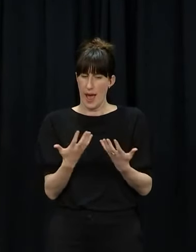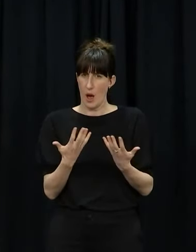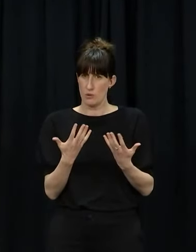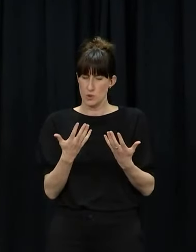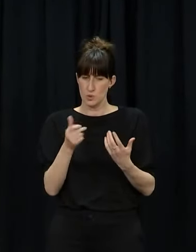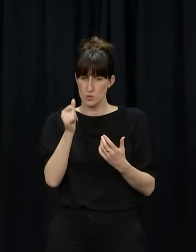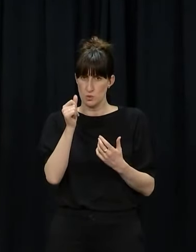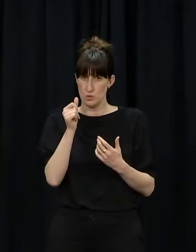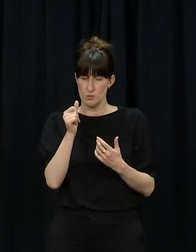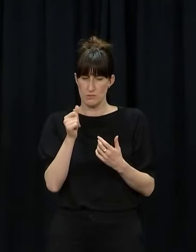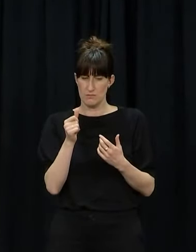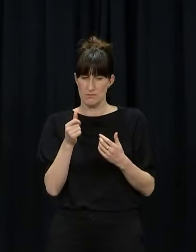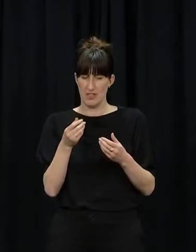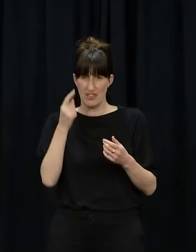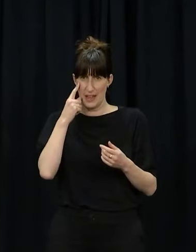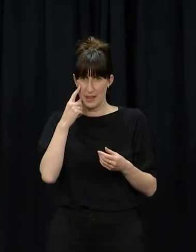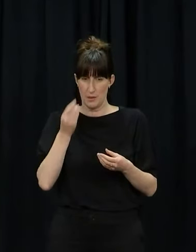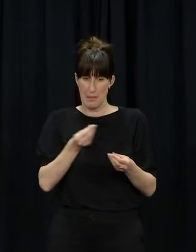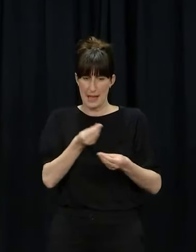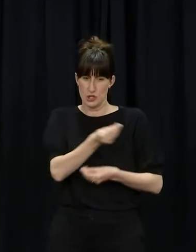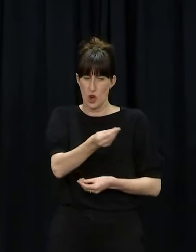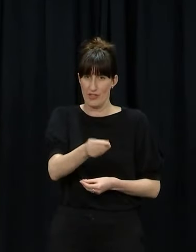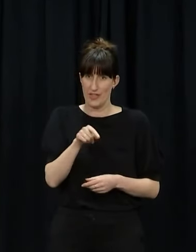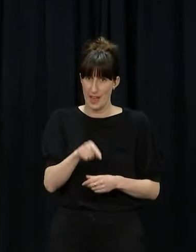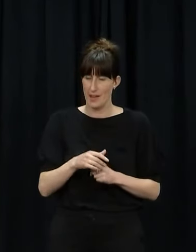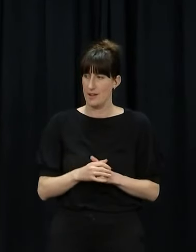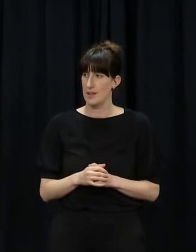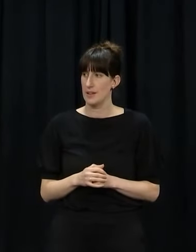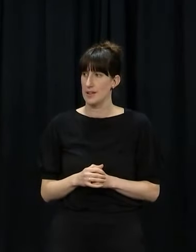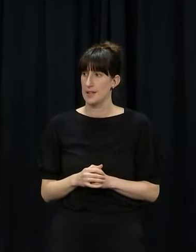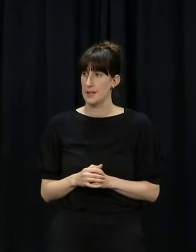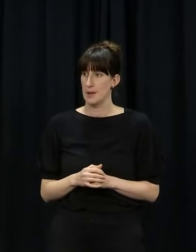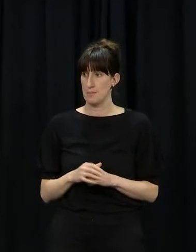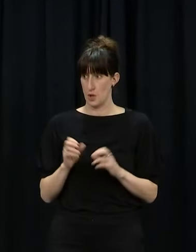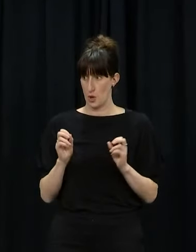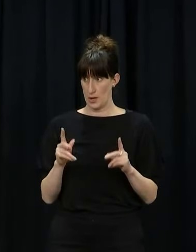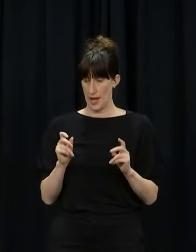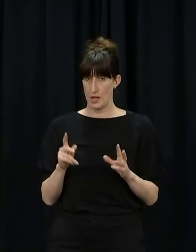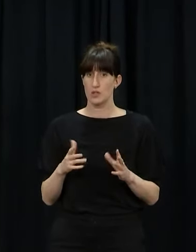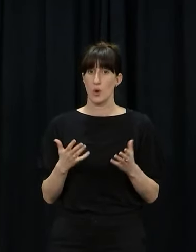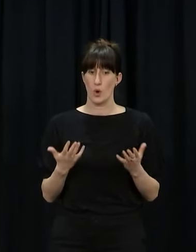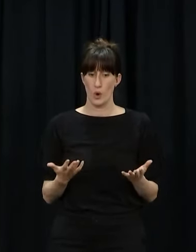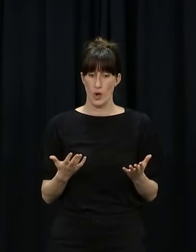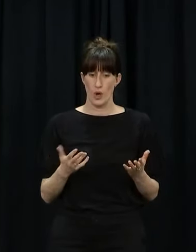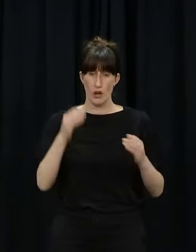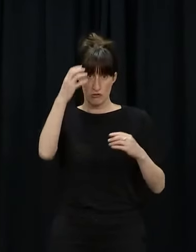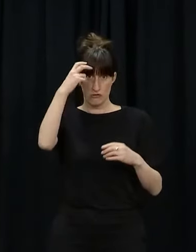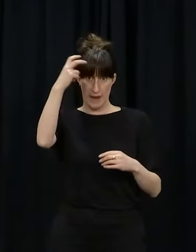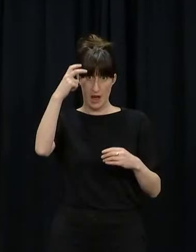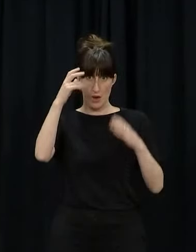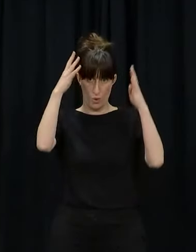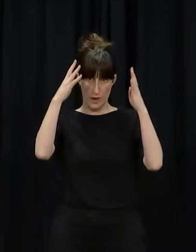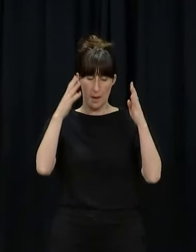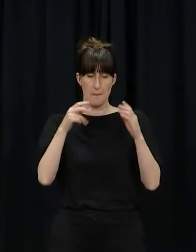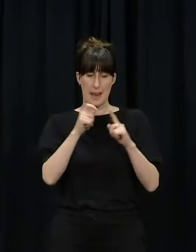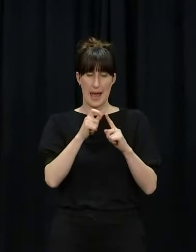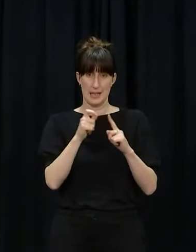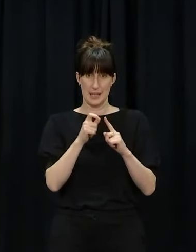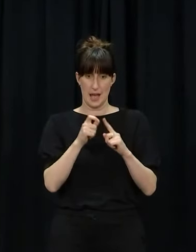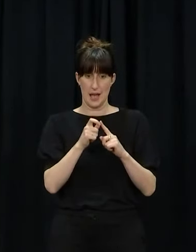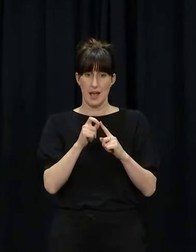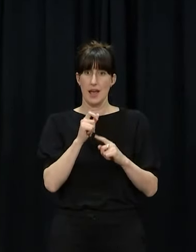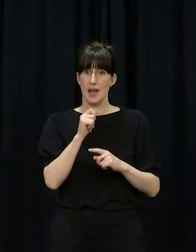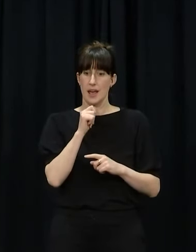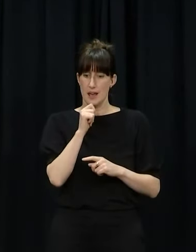just highlight again, so you are not able to leave your room until you deliver a negative result